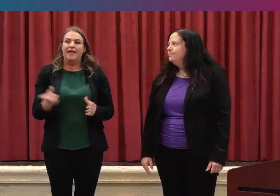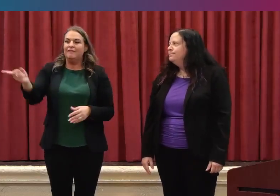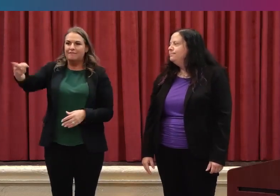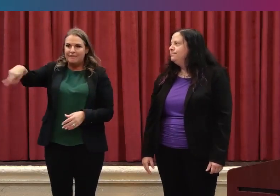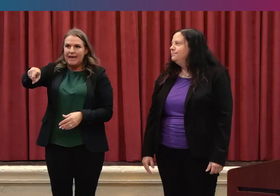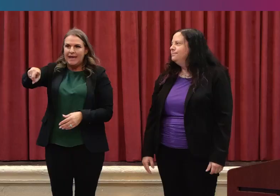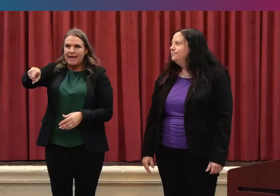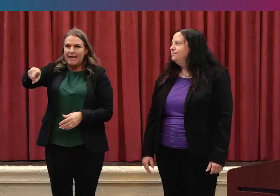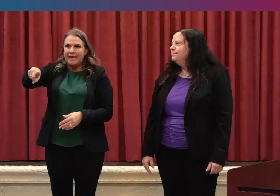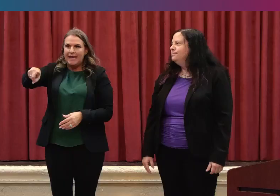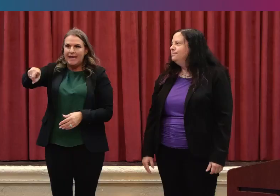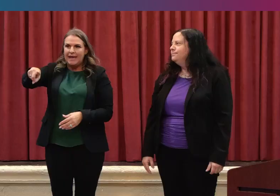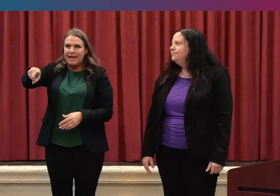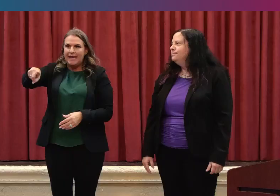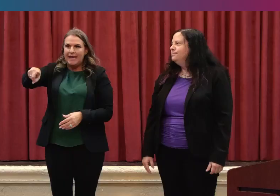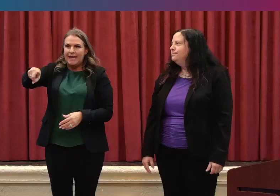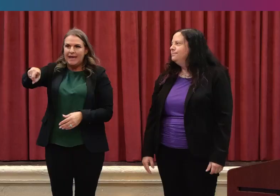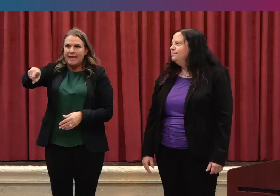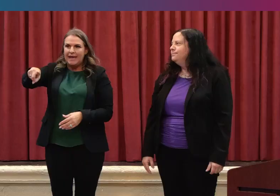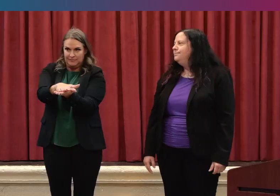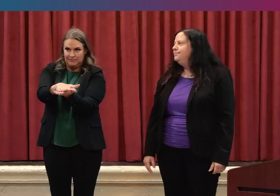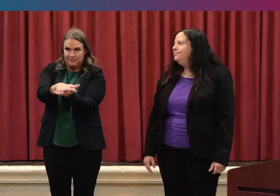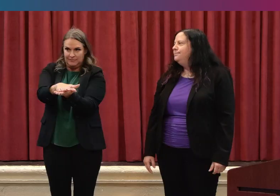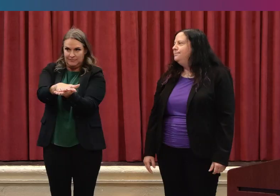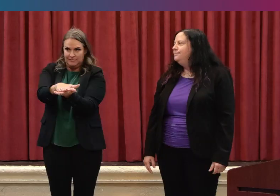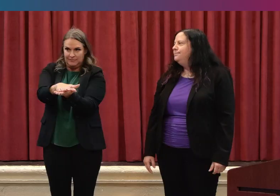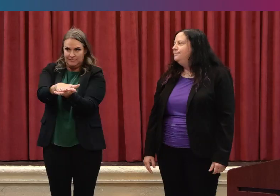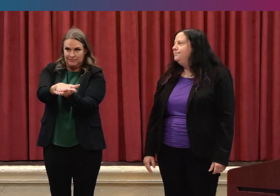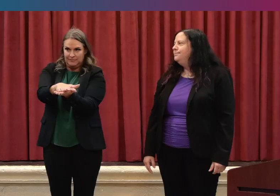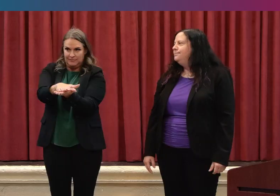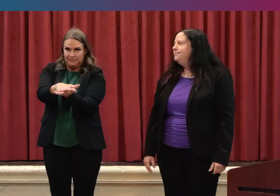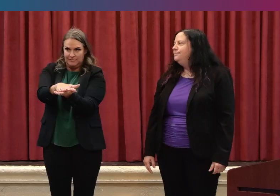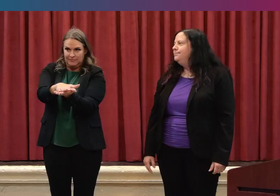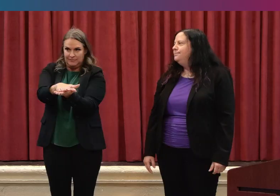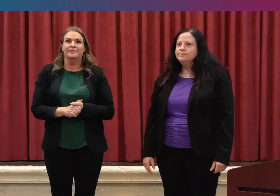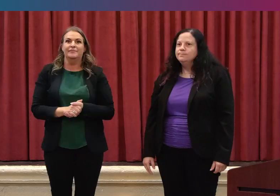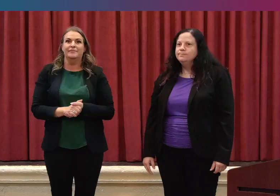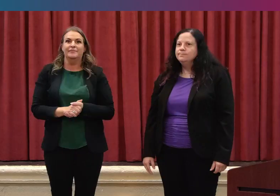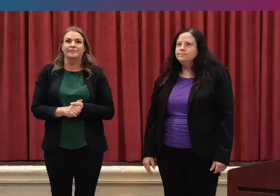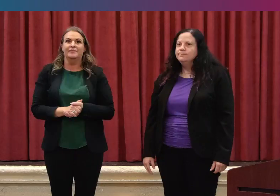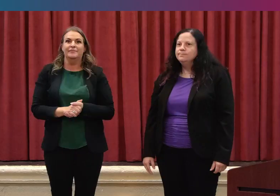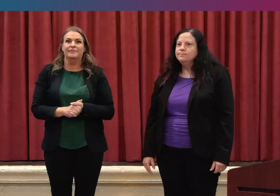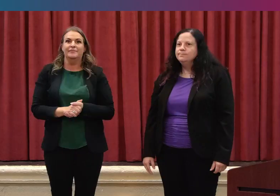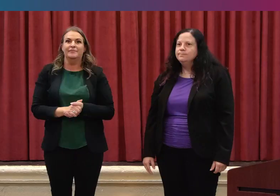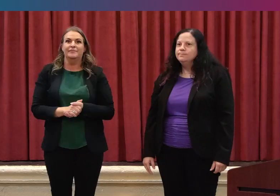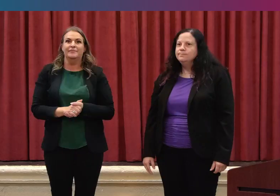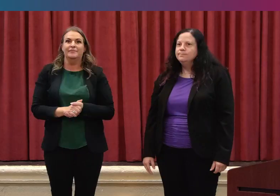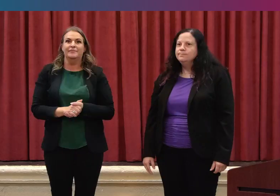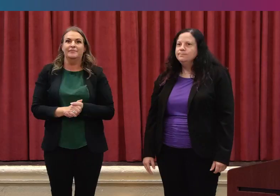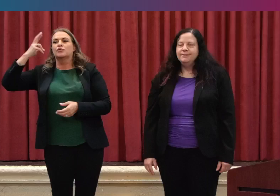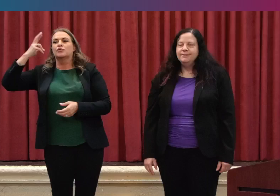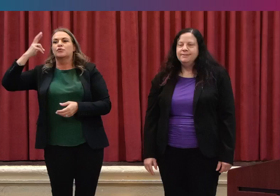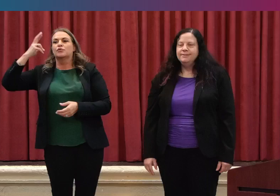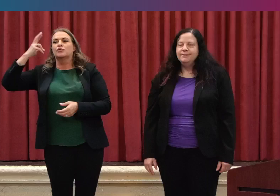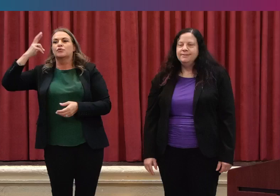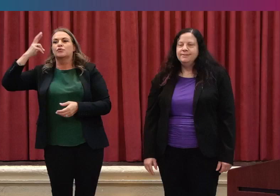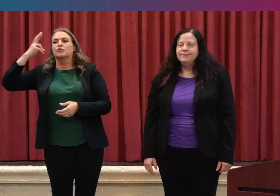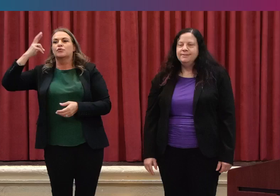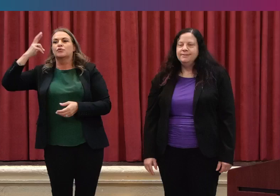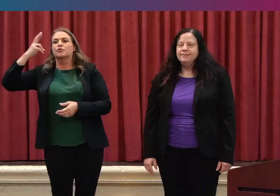for a client, they have to support that with documentation to verify that Deborah's adding, information. yes, it is. From the audience again, they have the right, they have